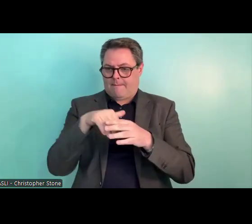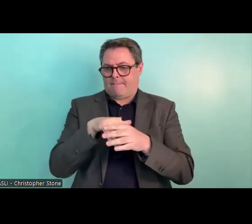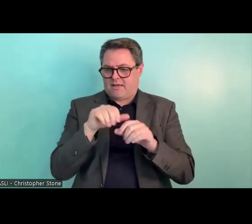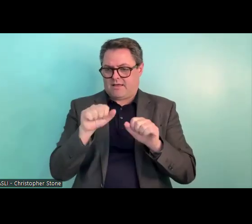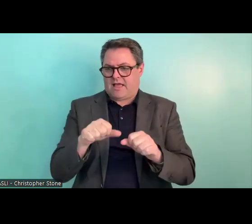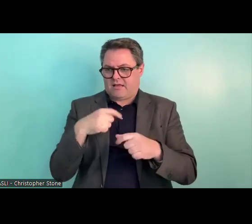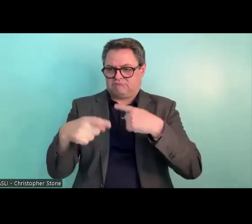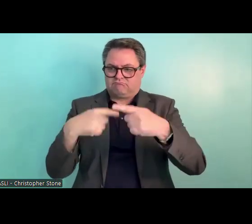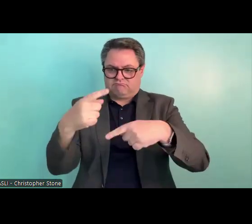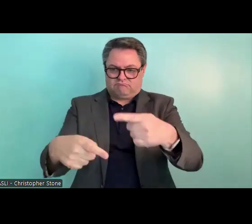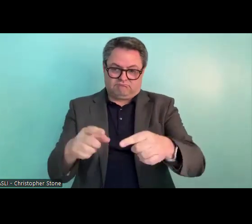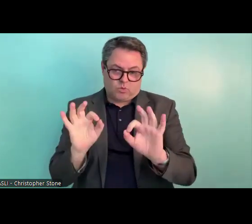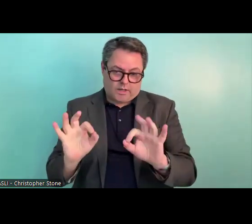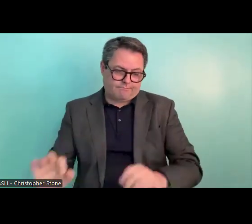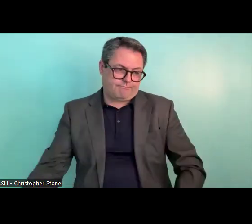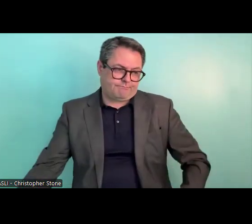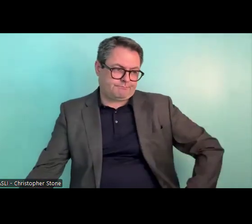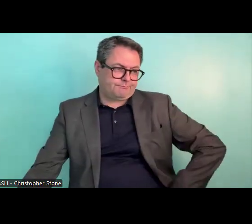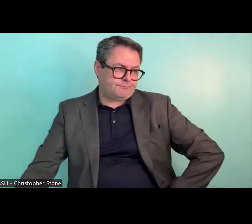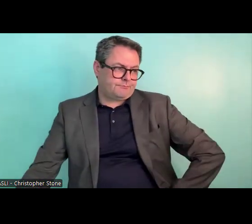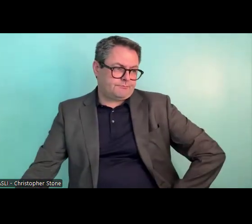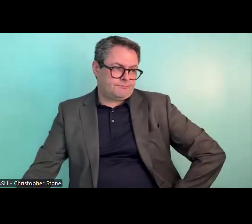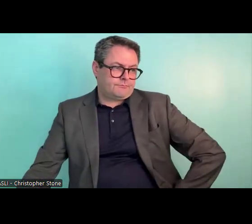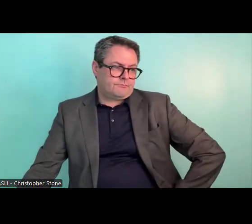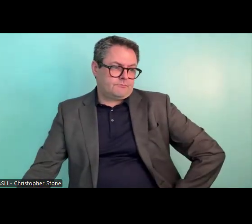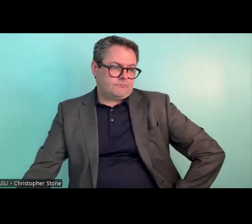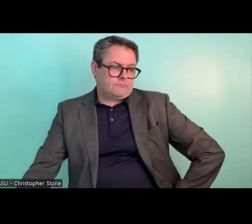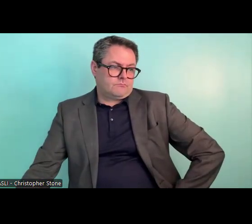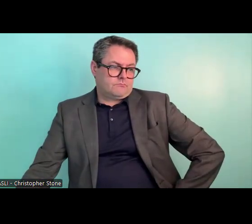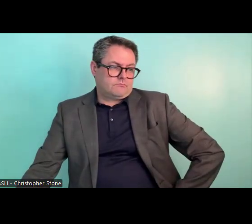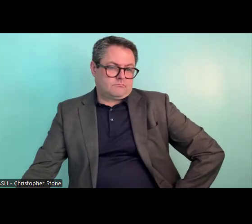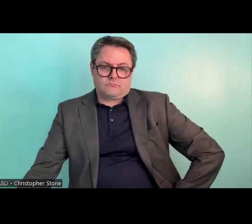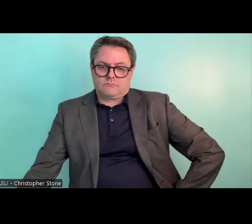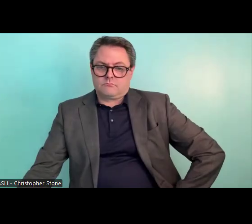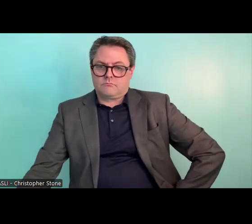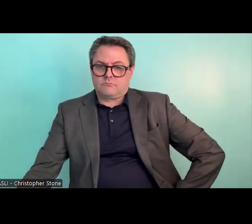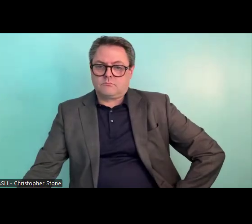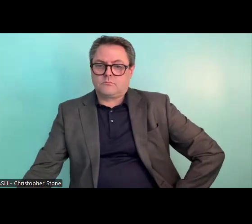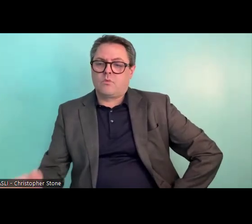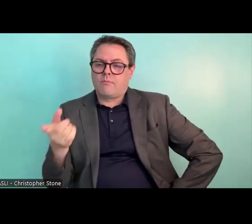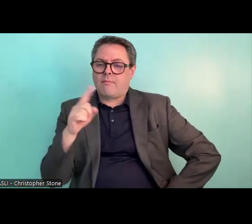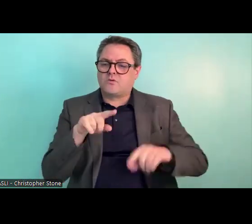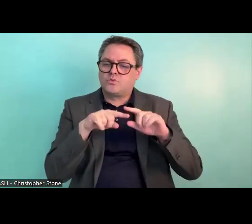approved, as have ANEOS. So we now have 2 new members joining WASLI.